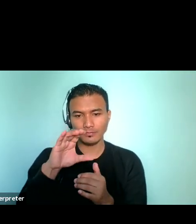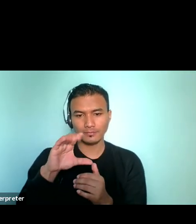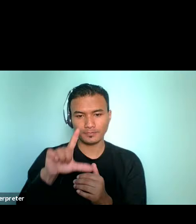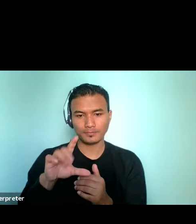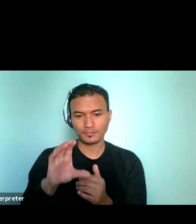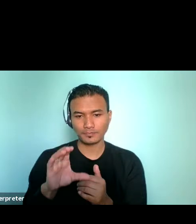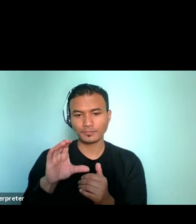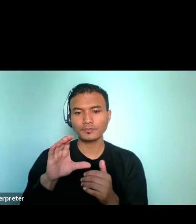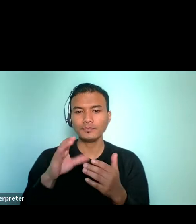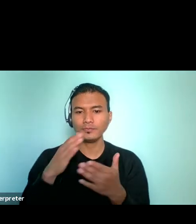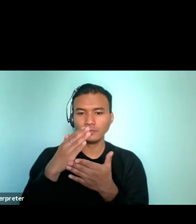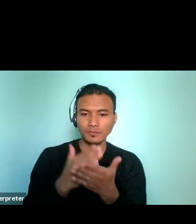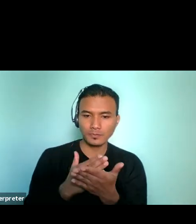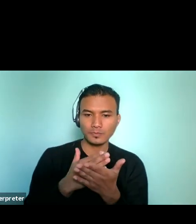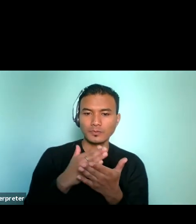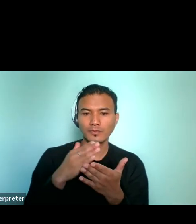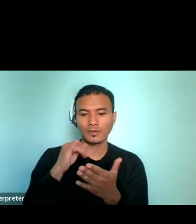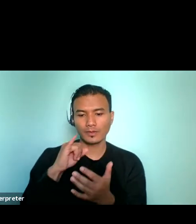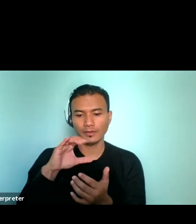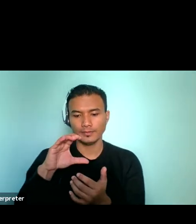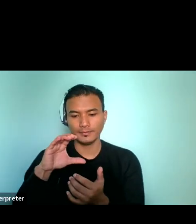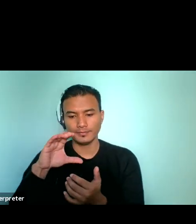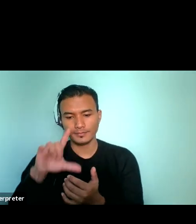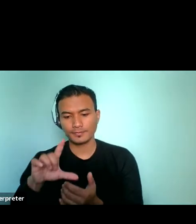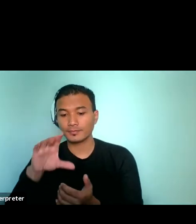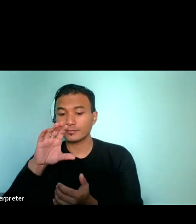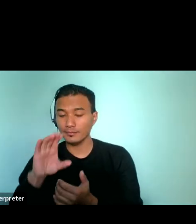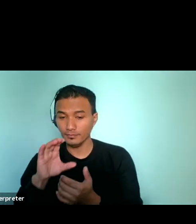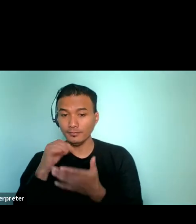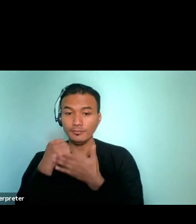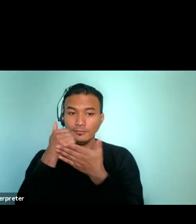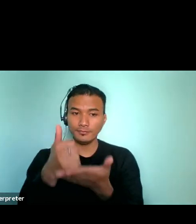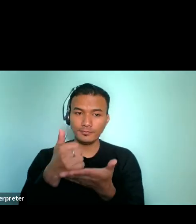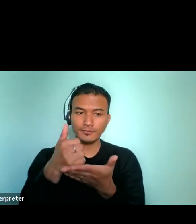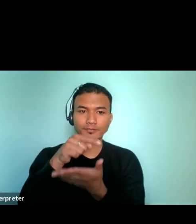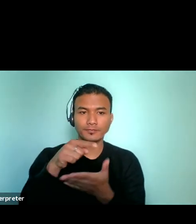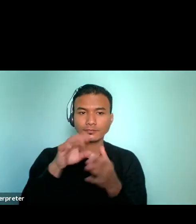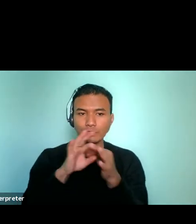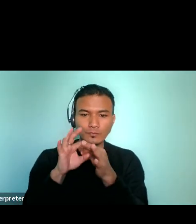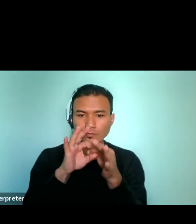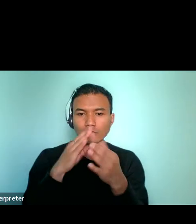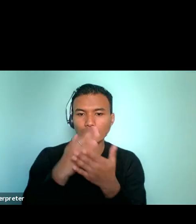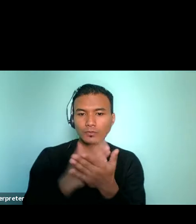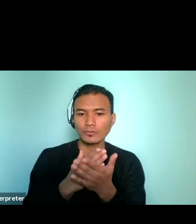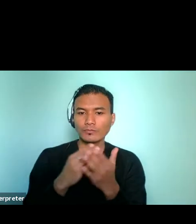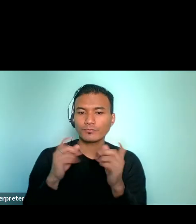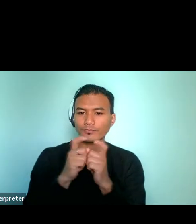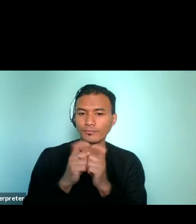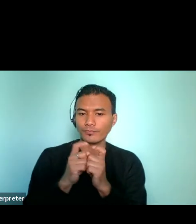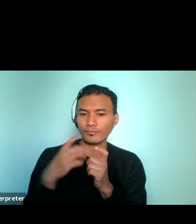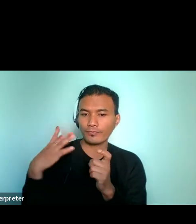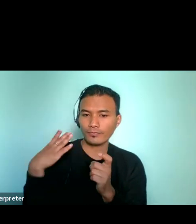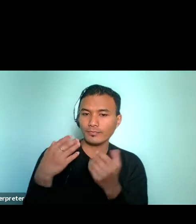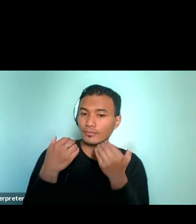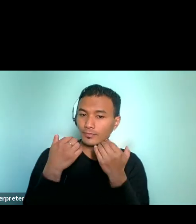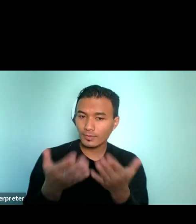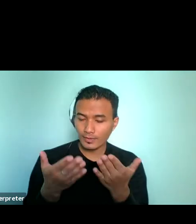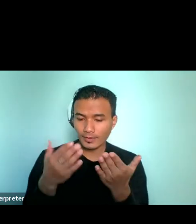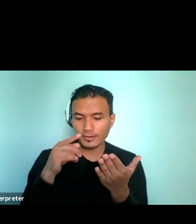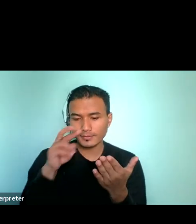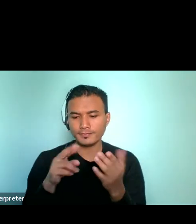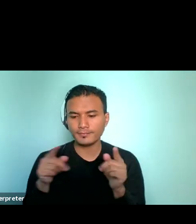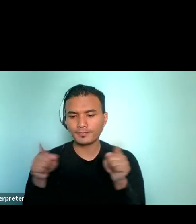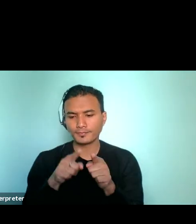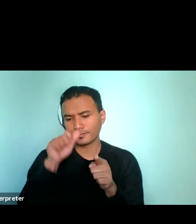Fellowship Program in ILC, will support us and moderate the session. After that session, we will have short